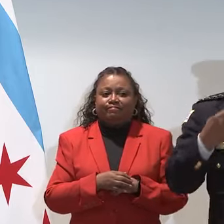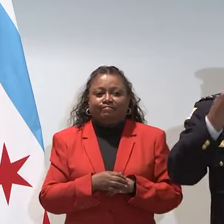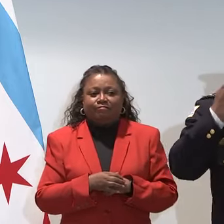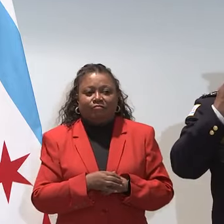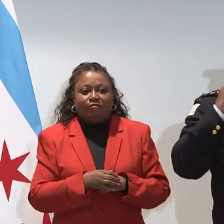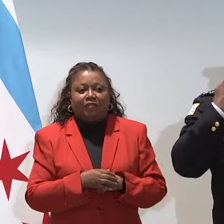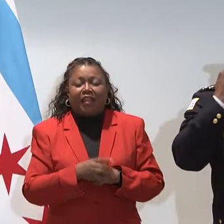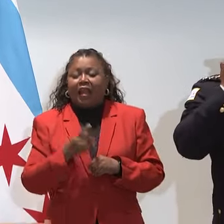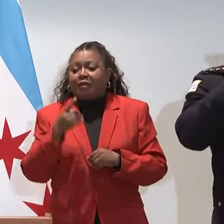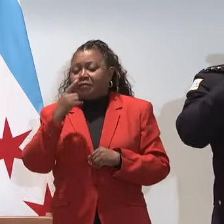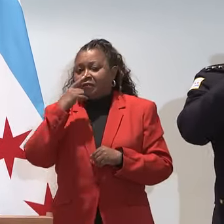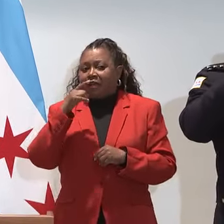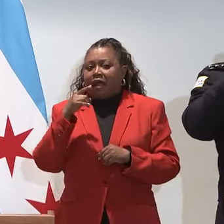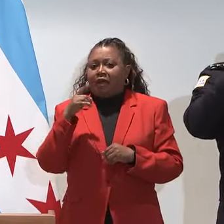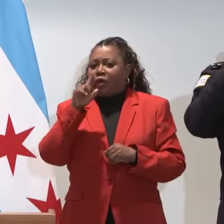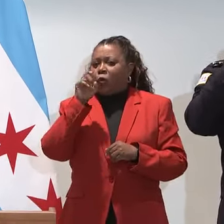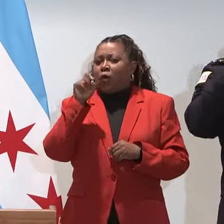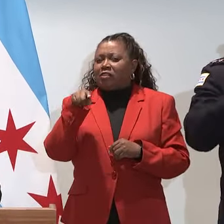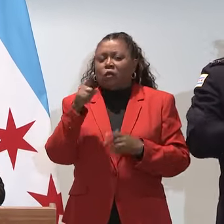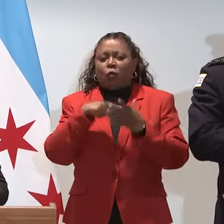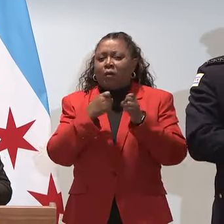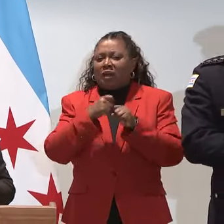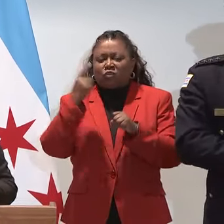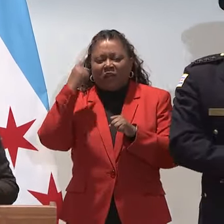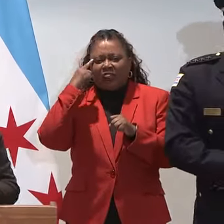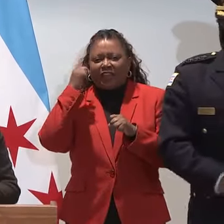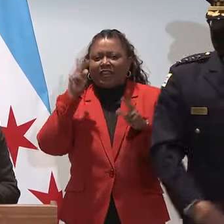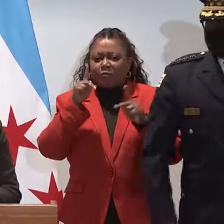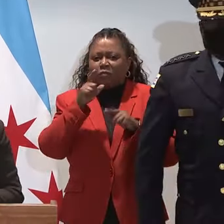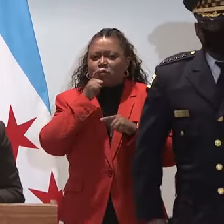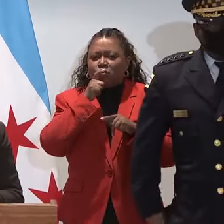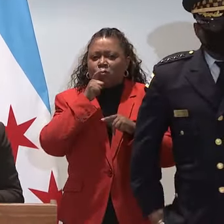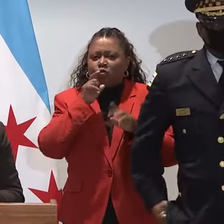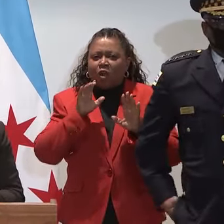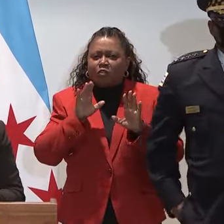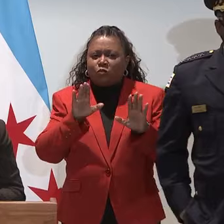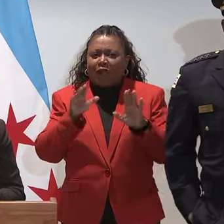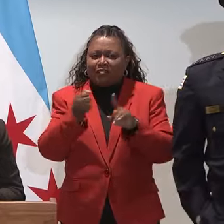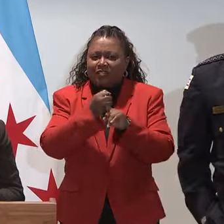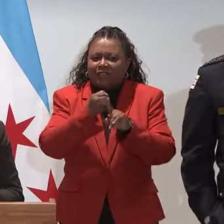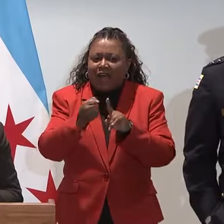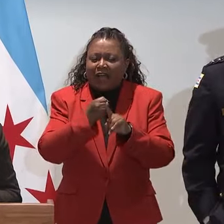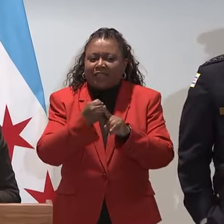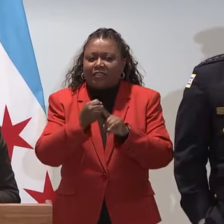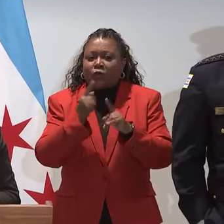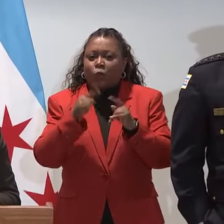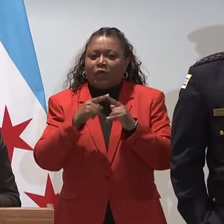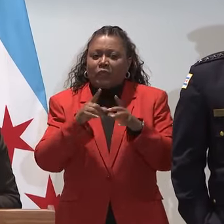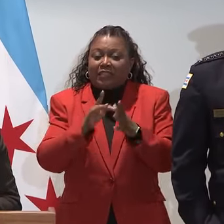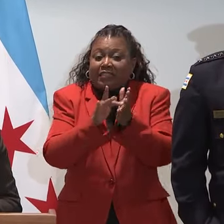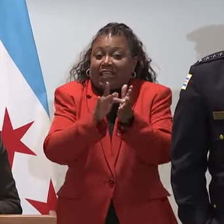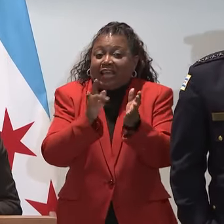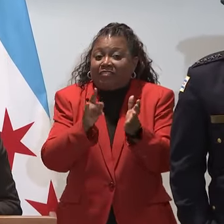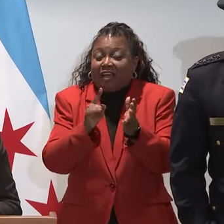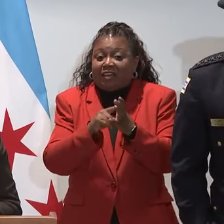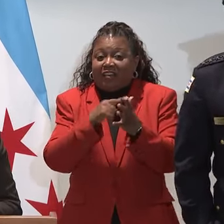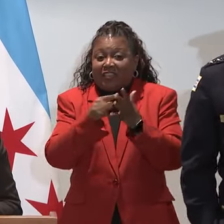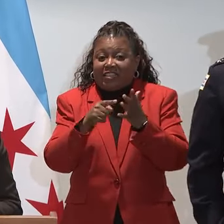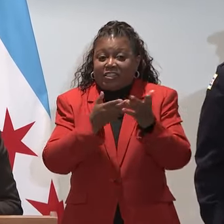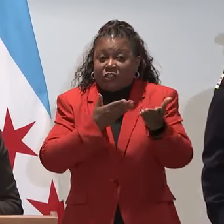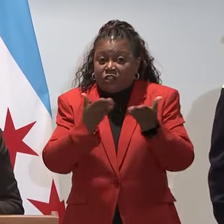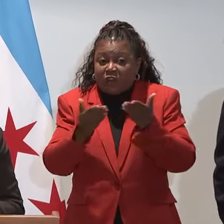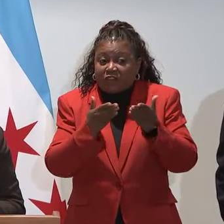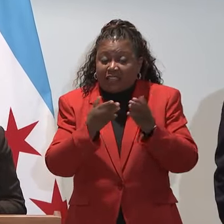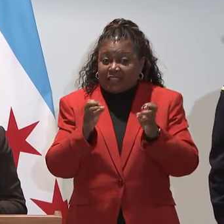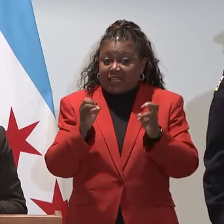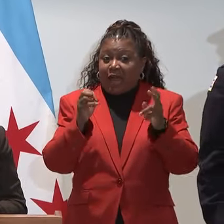Right. Mayor, if we could, what makes you think that the people who are driving the violence are going to take advantage of these services